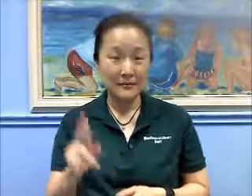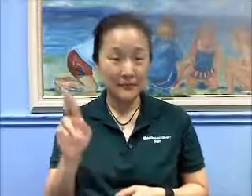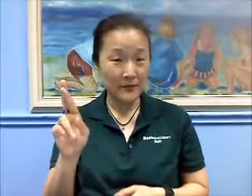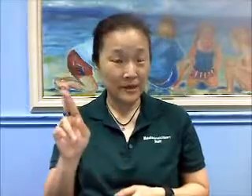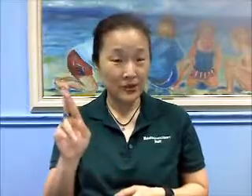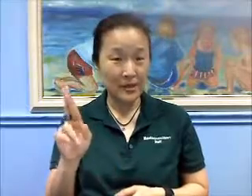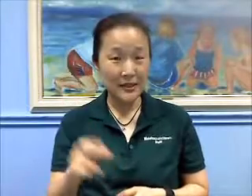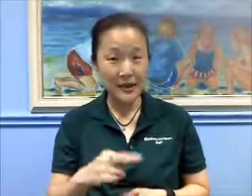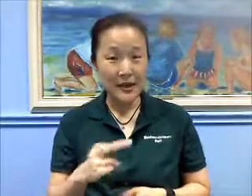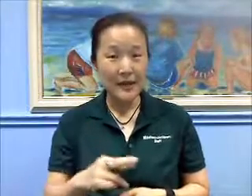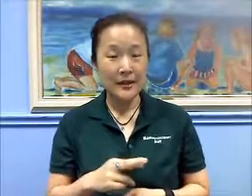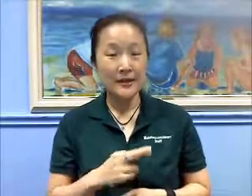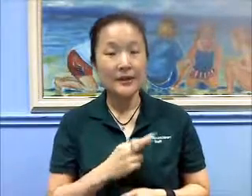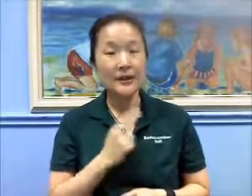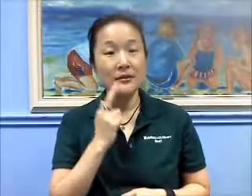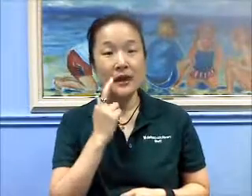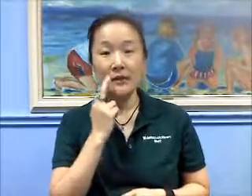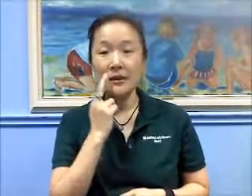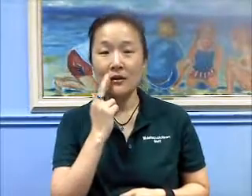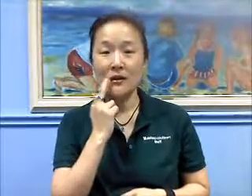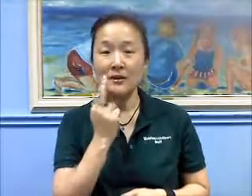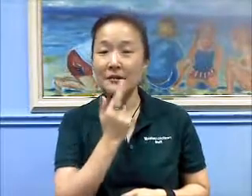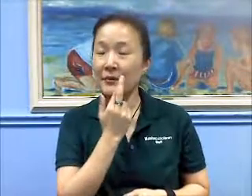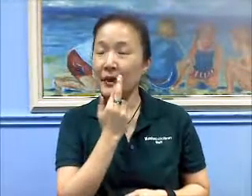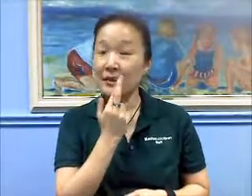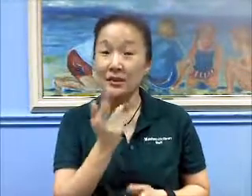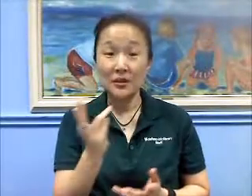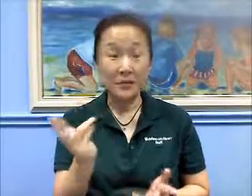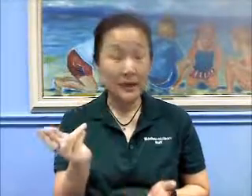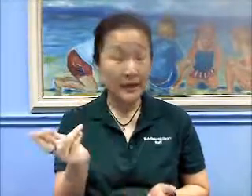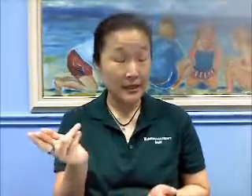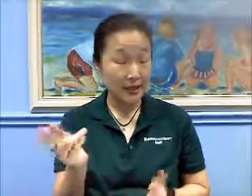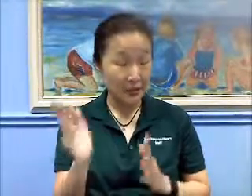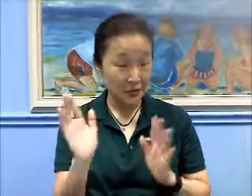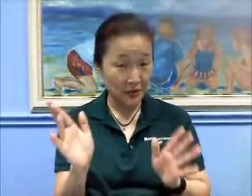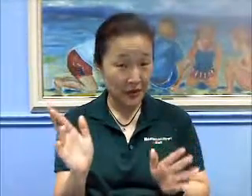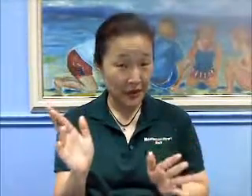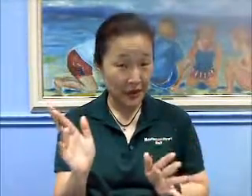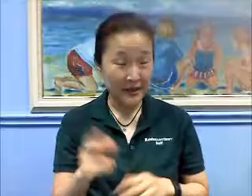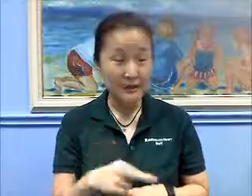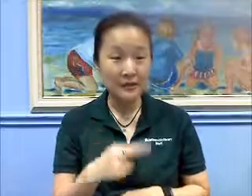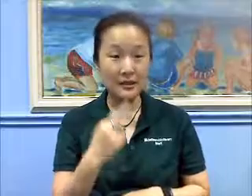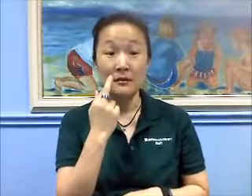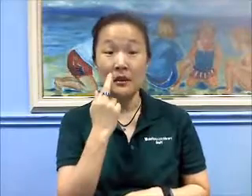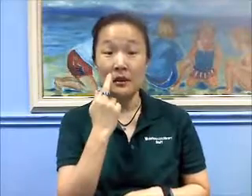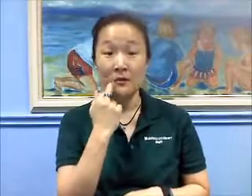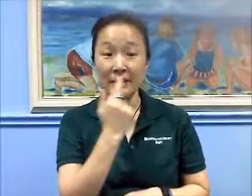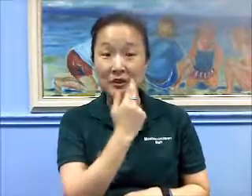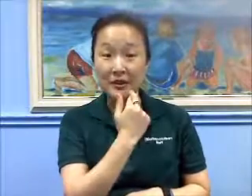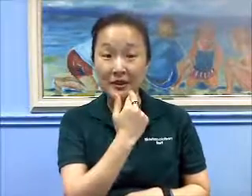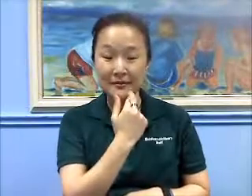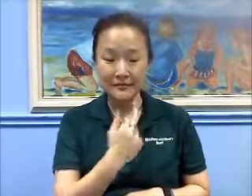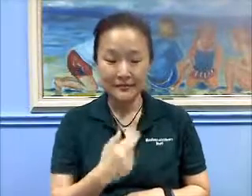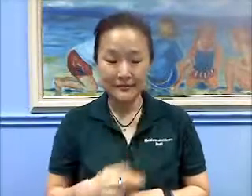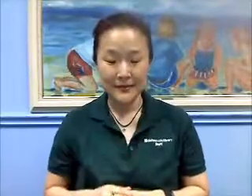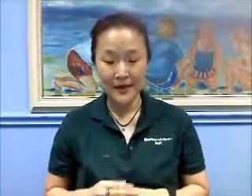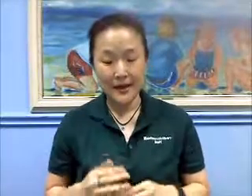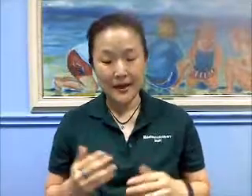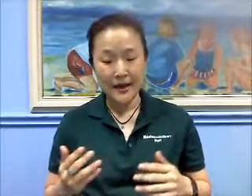for restaurant. And then it's like you're dabbing the corners of your mouth because you're polite and you use a napkin. So restaurant. And